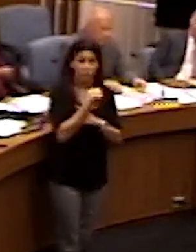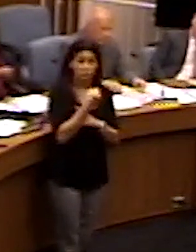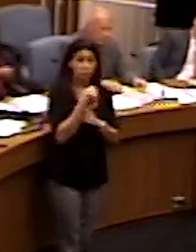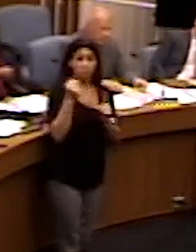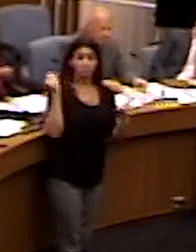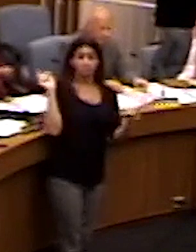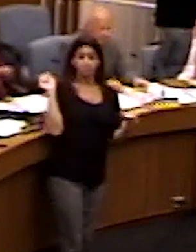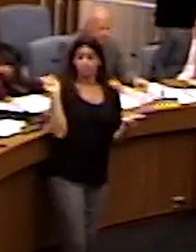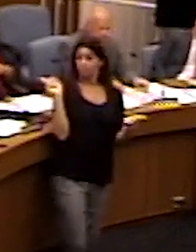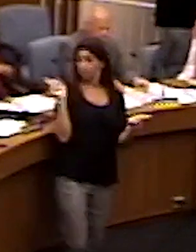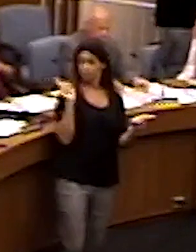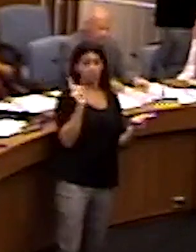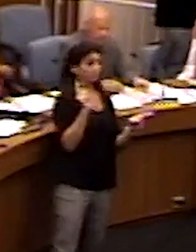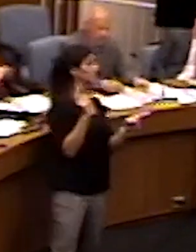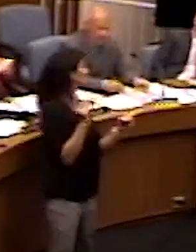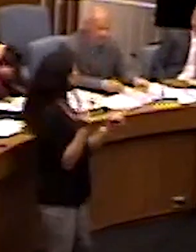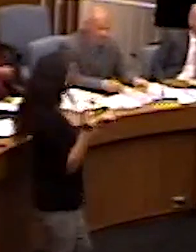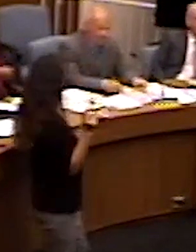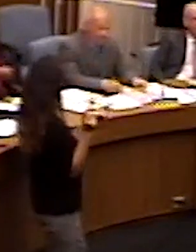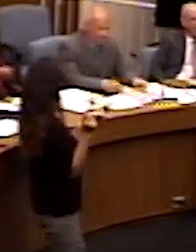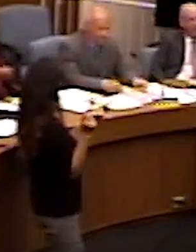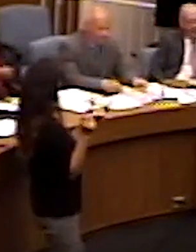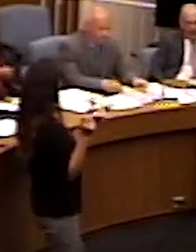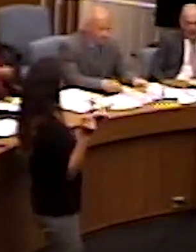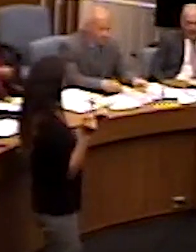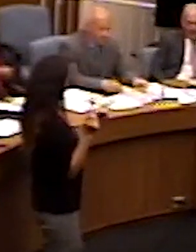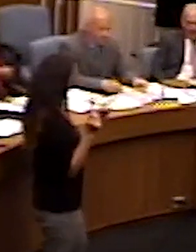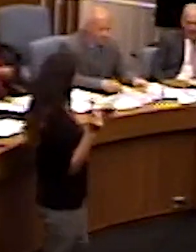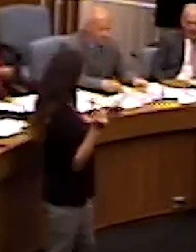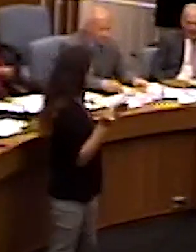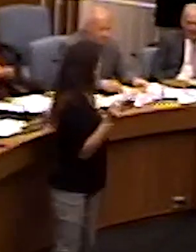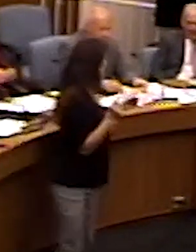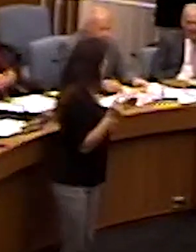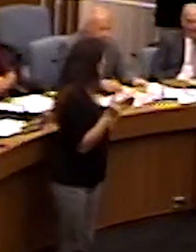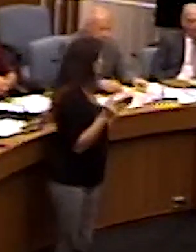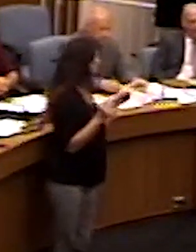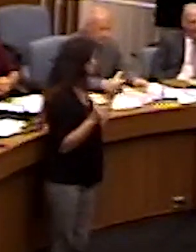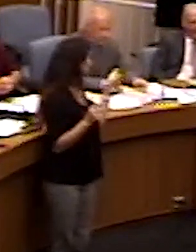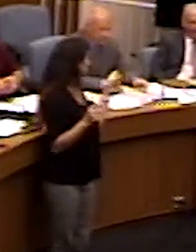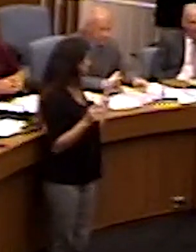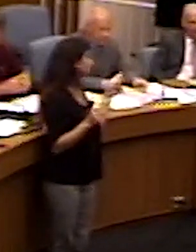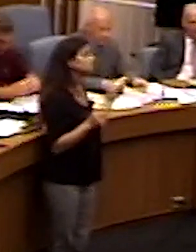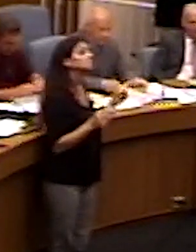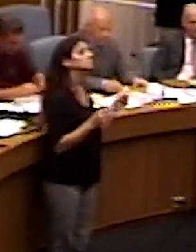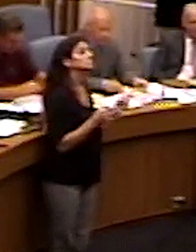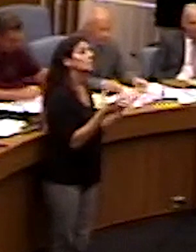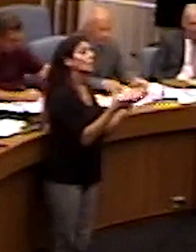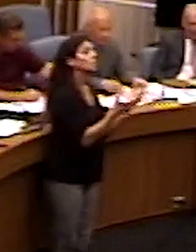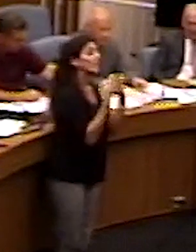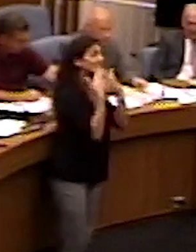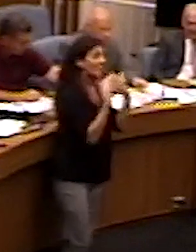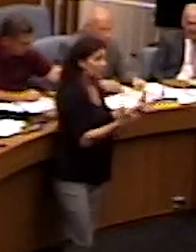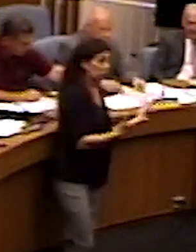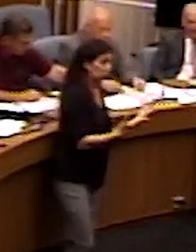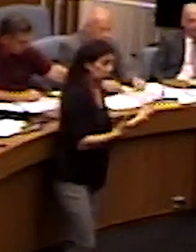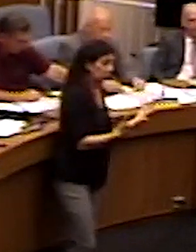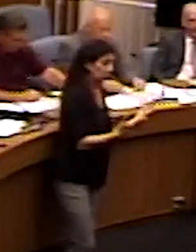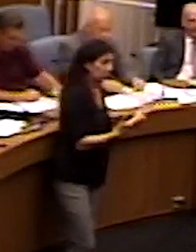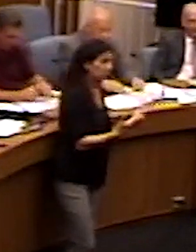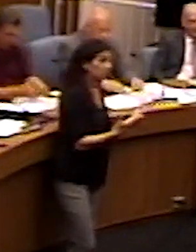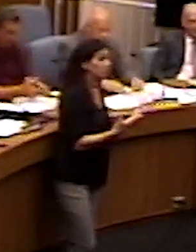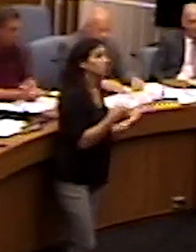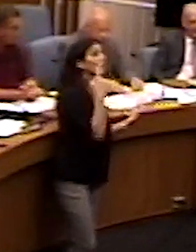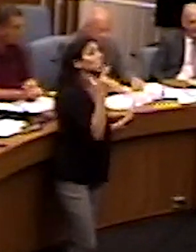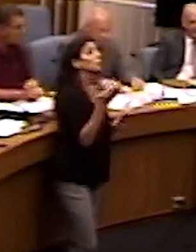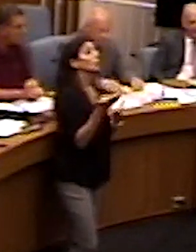Well, Eric, you go for it. I want to thank you for